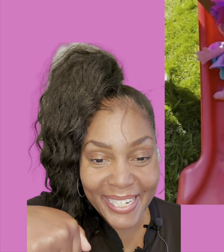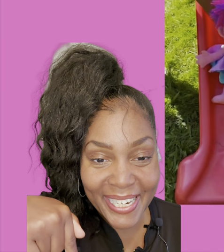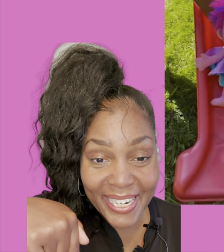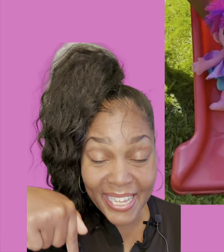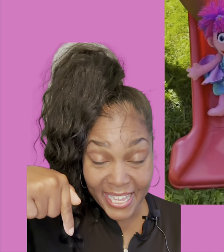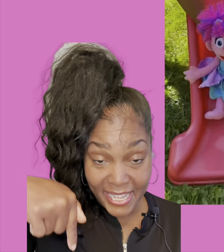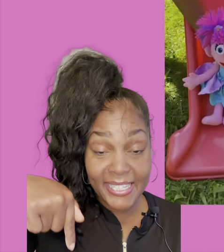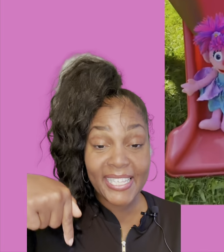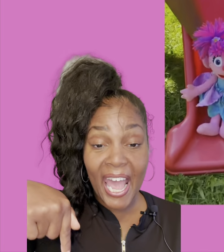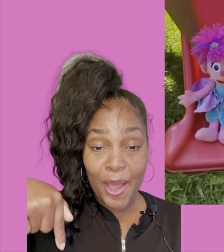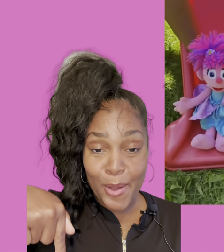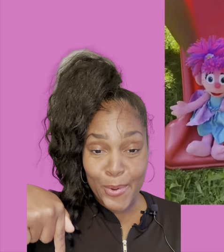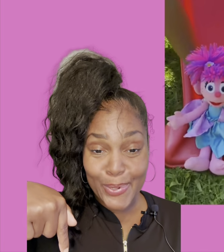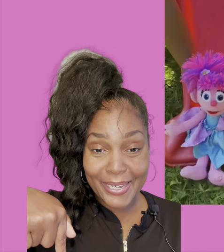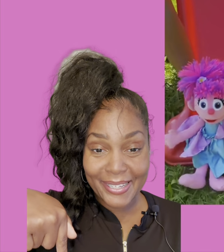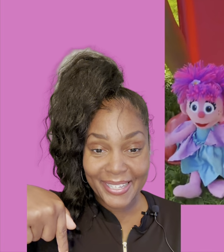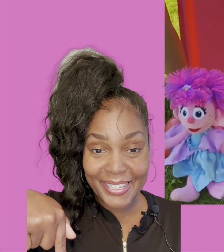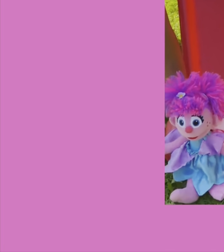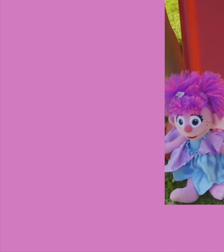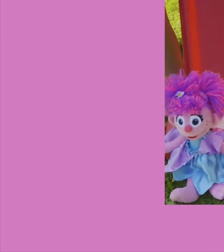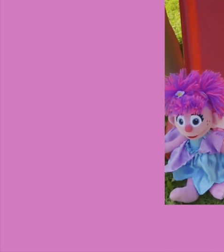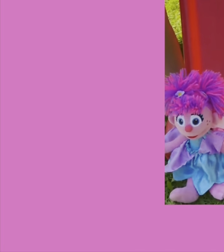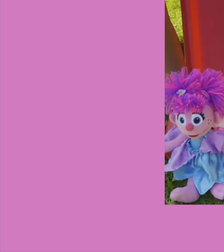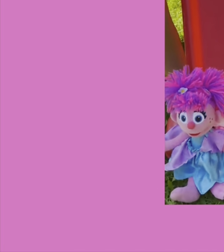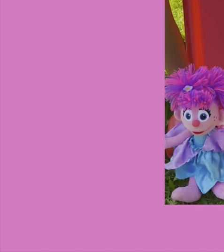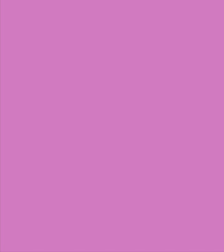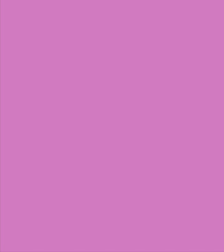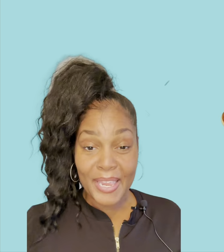down. Down.